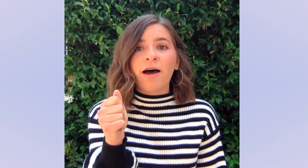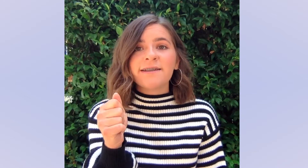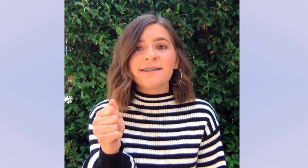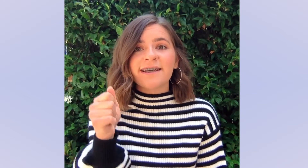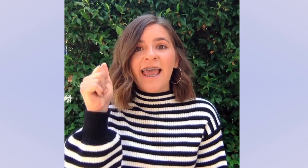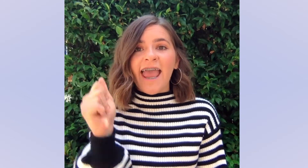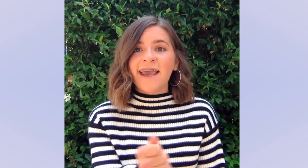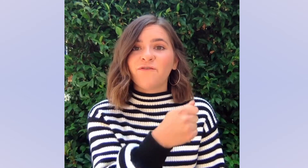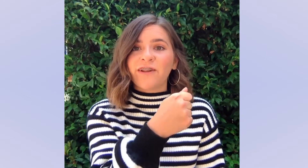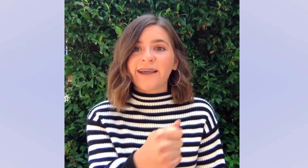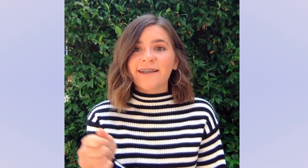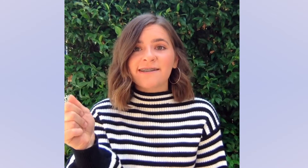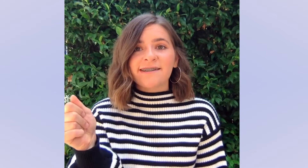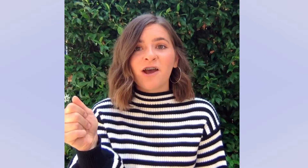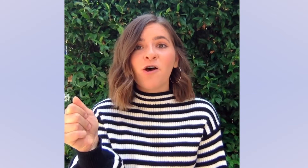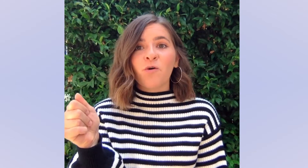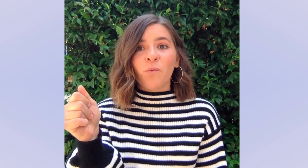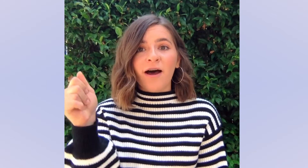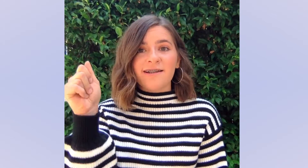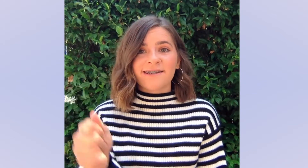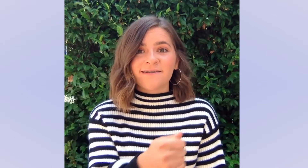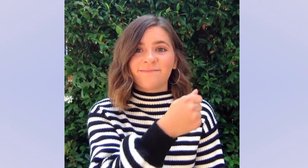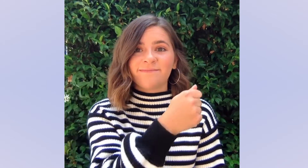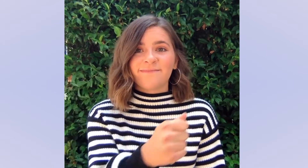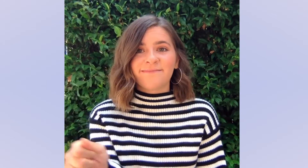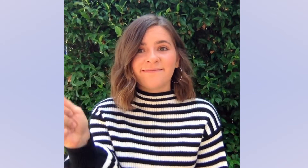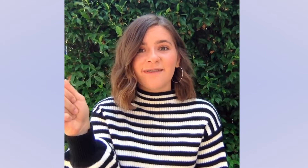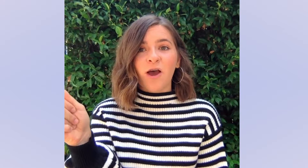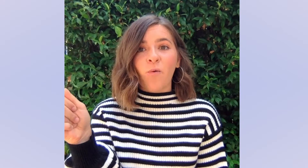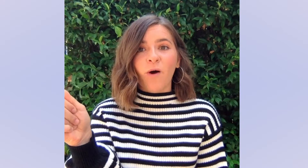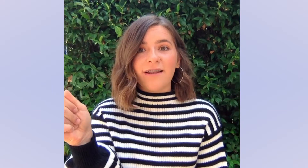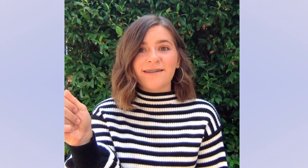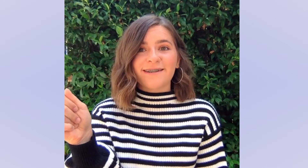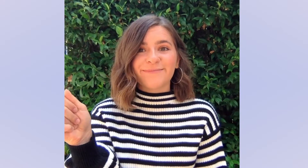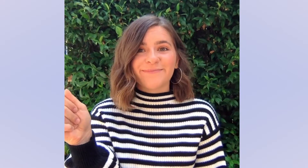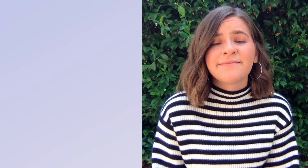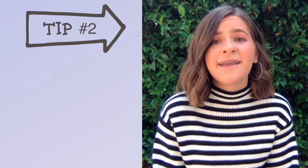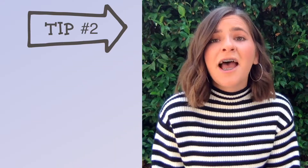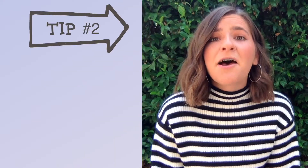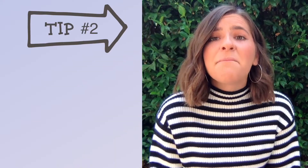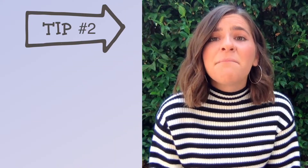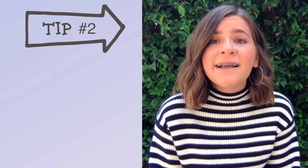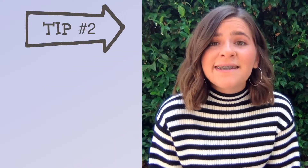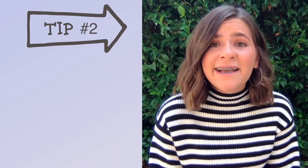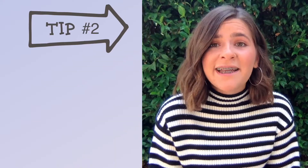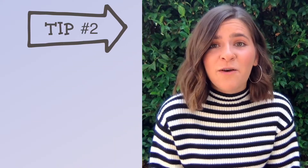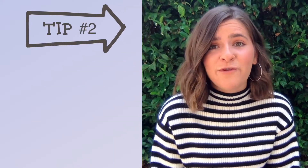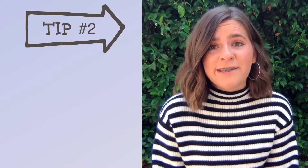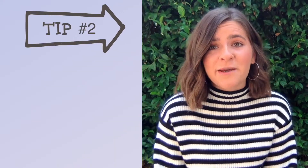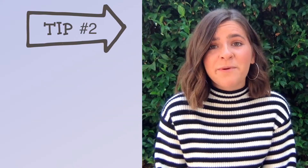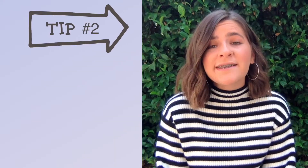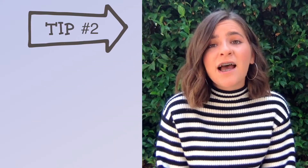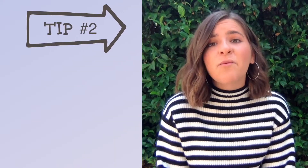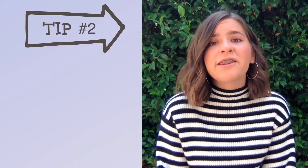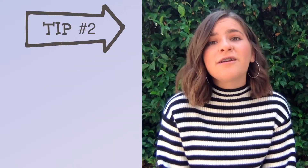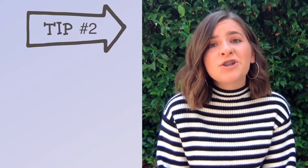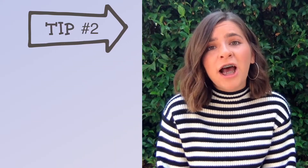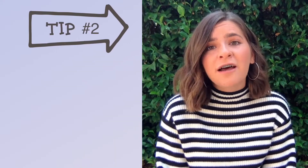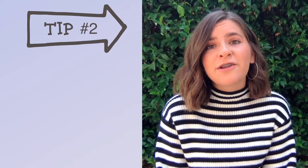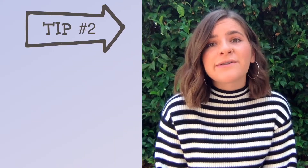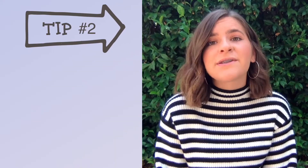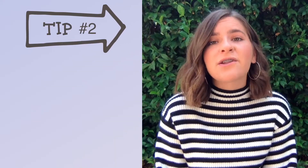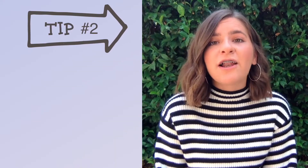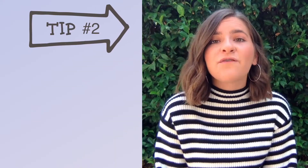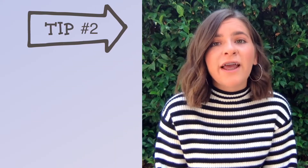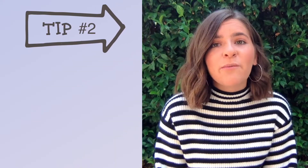a wand and flick it. Wand. Wand. My second helpful tip is that whether your